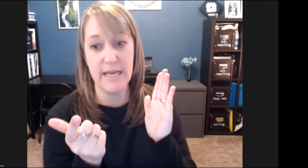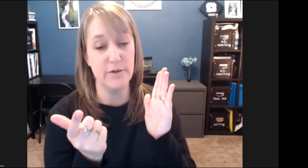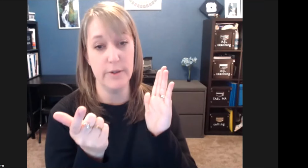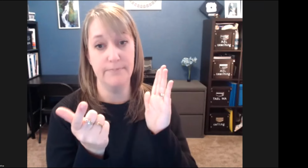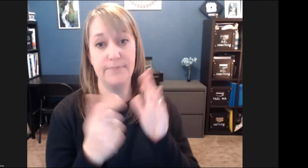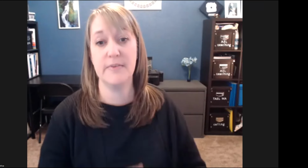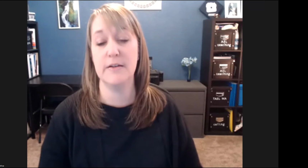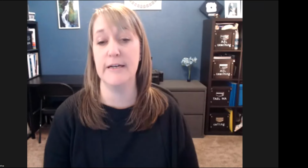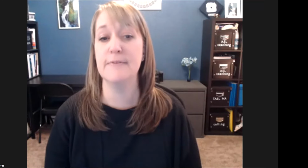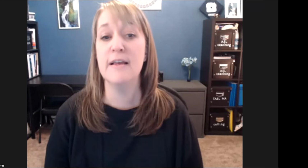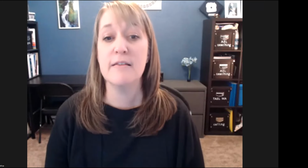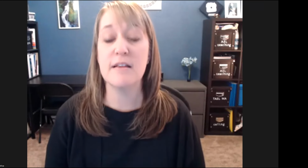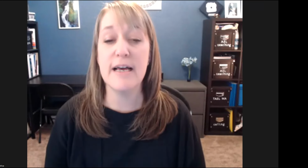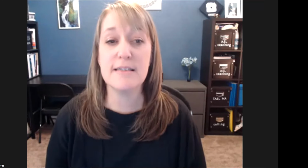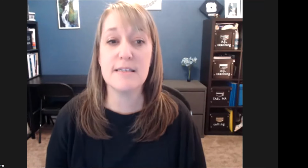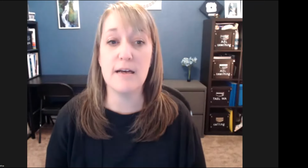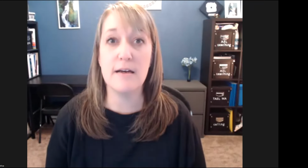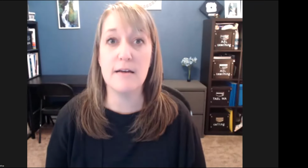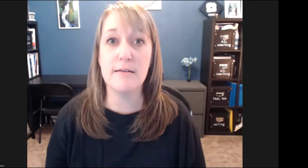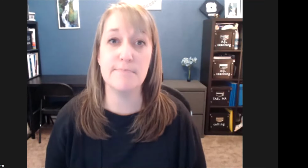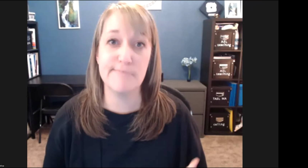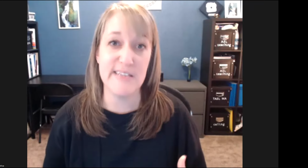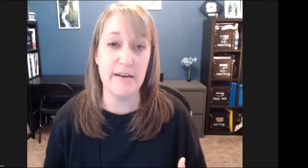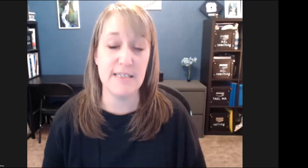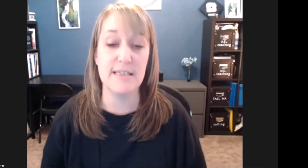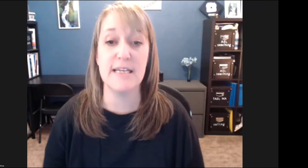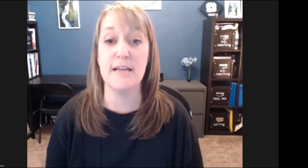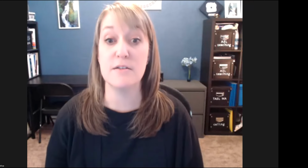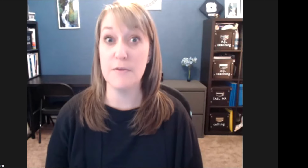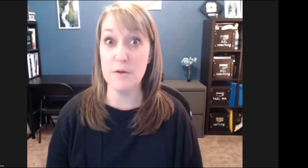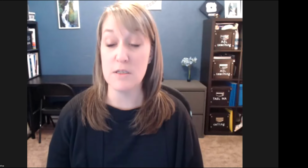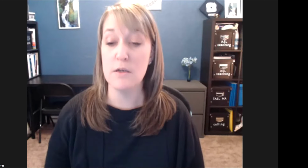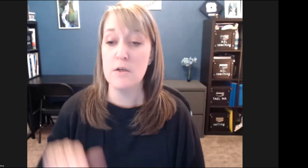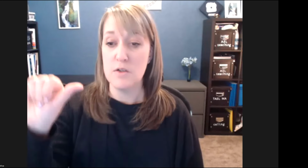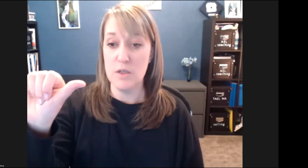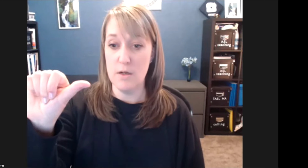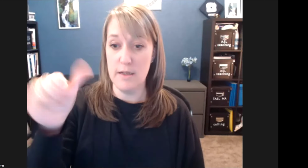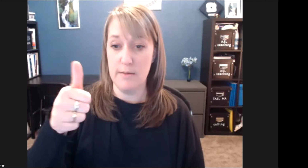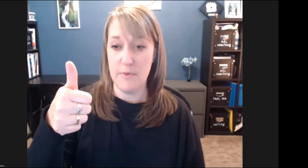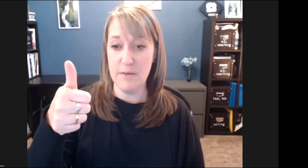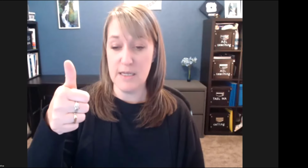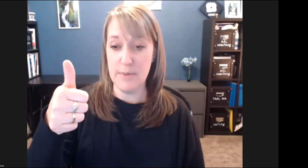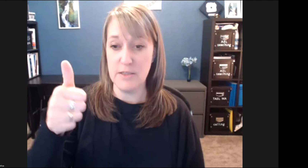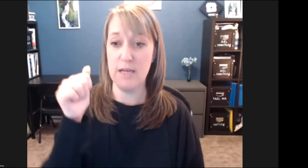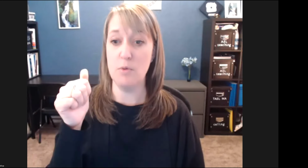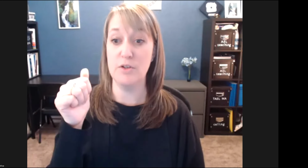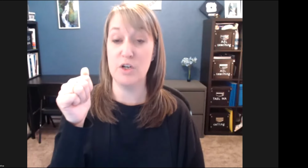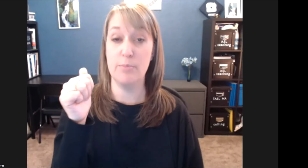Can't do it. All right. The last sign on this list is refuse. So you want a thumbs up hand shape, only you're going to point your